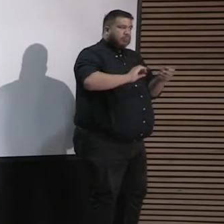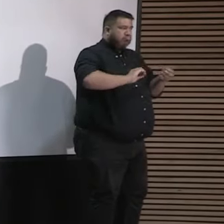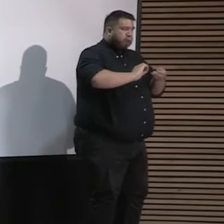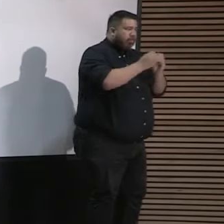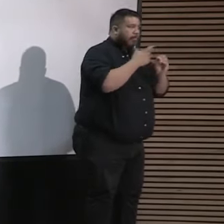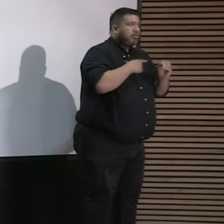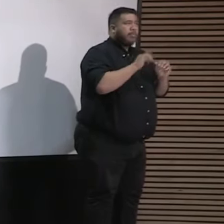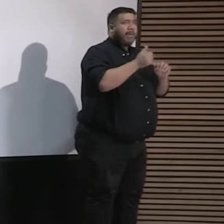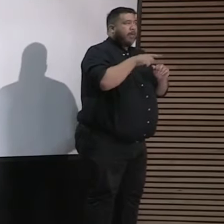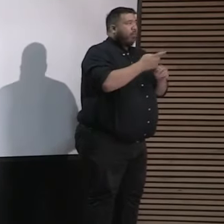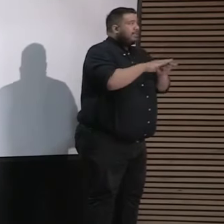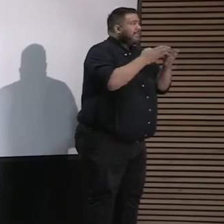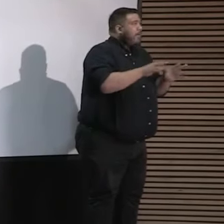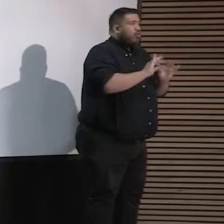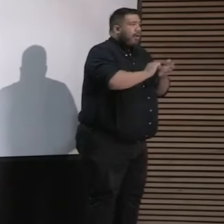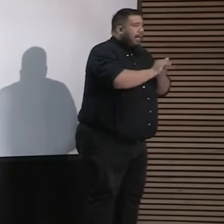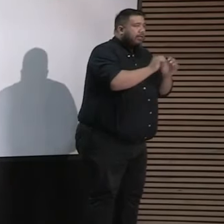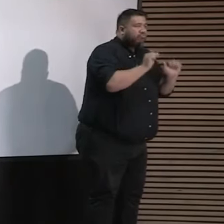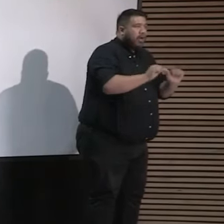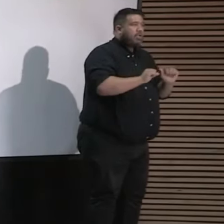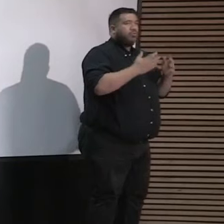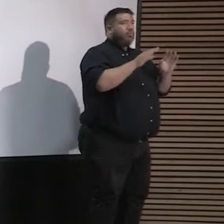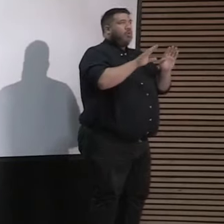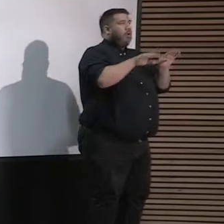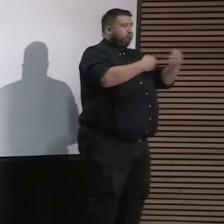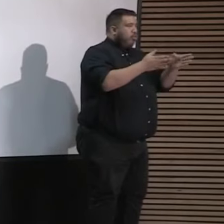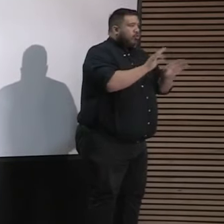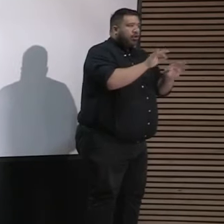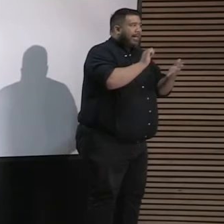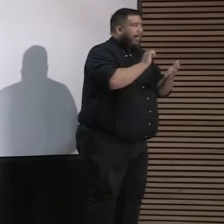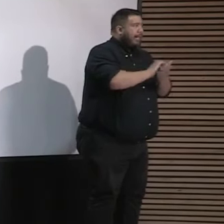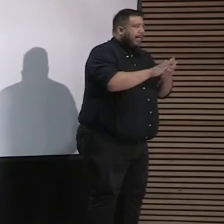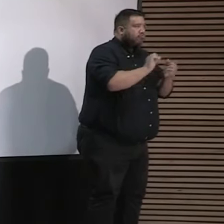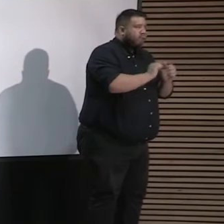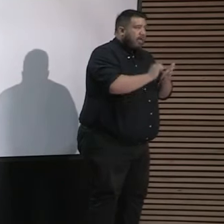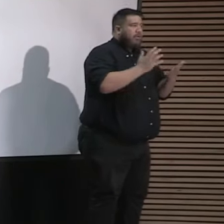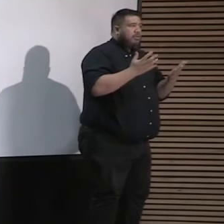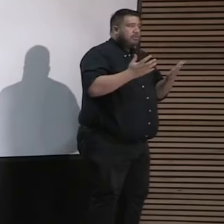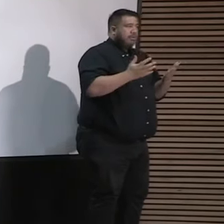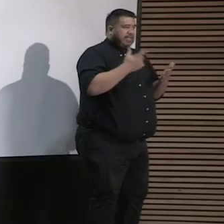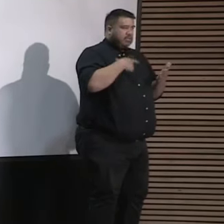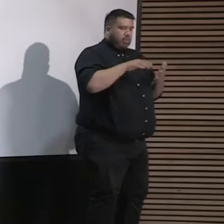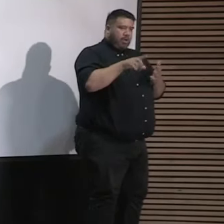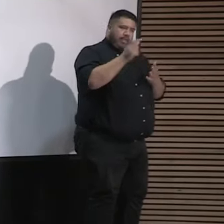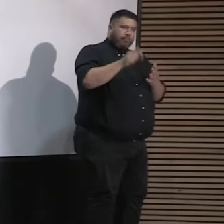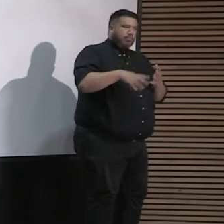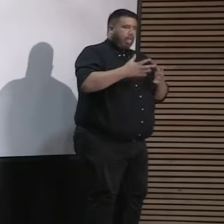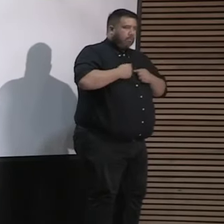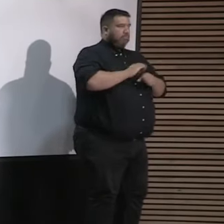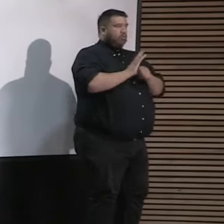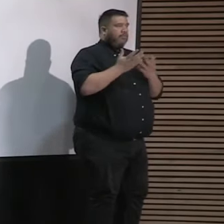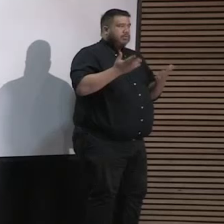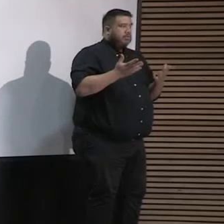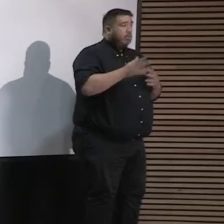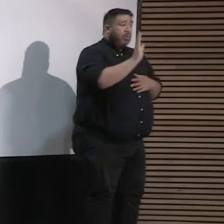cleaned, it wasn't protected so that people were able to contaminate each other? What we do know is that the maintenance worker